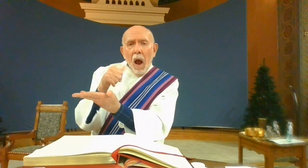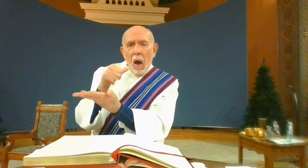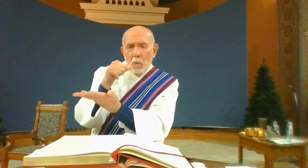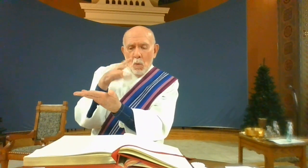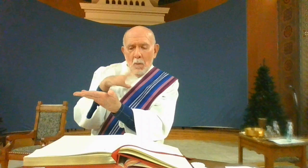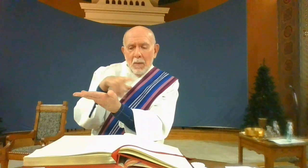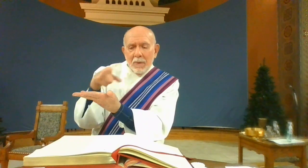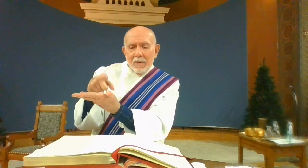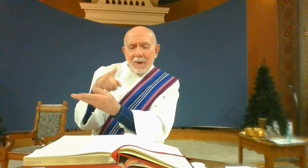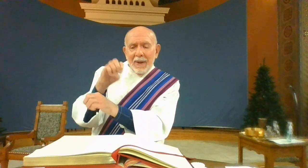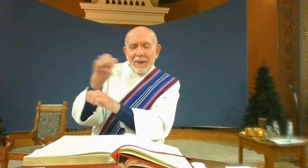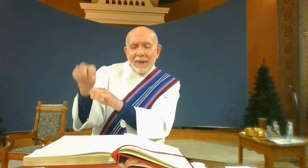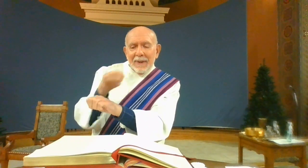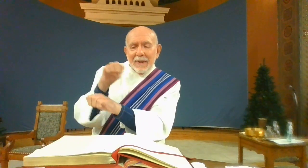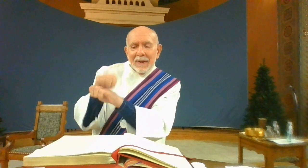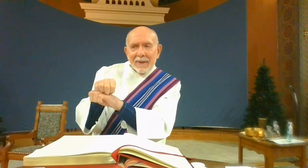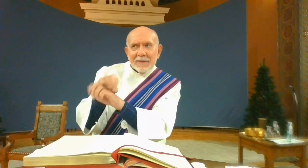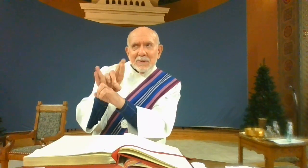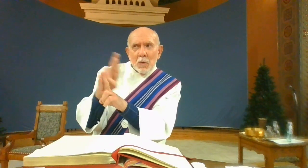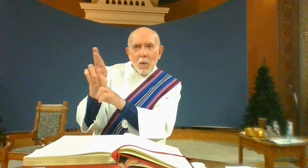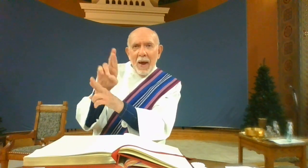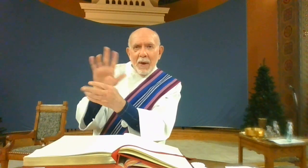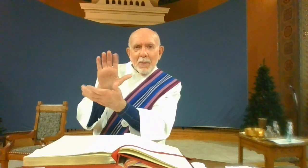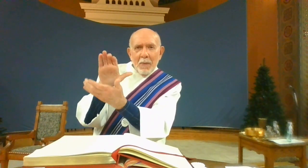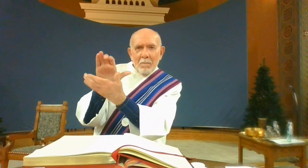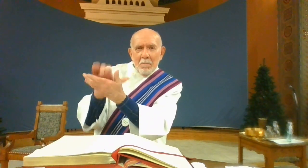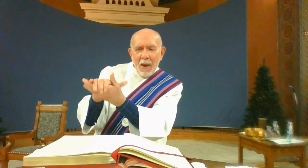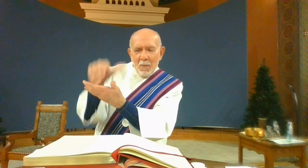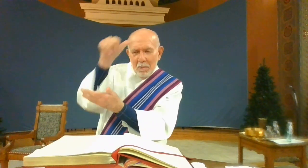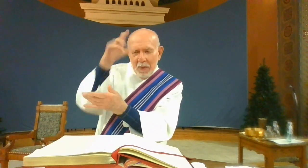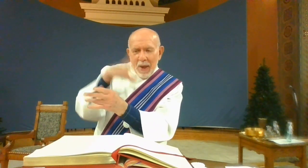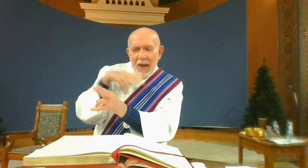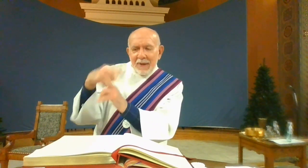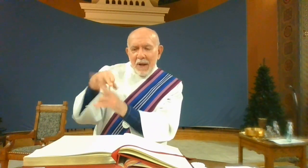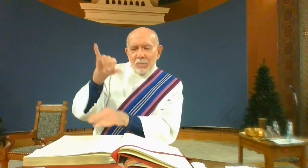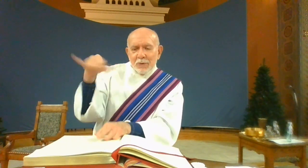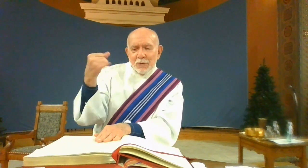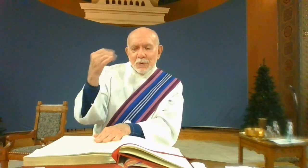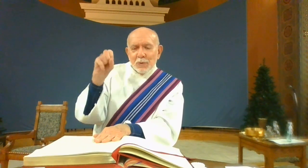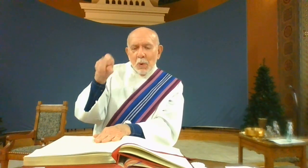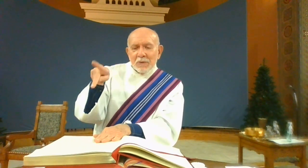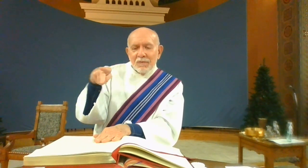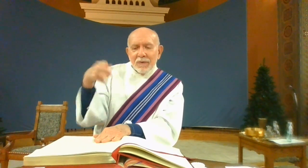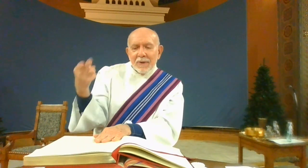To a virgin betrothed to a man named Joseph